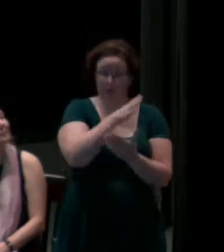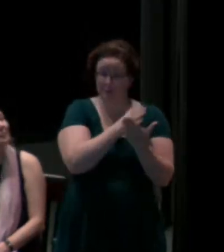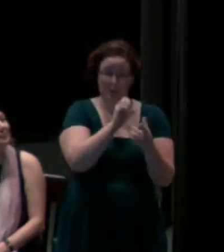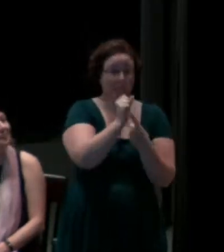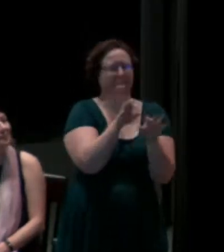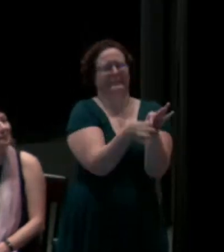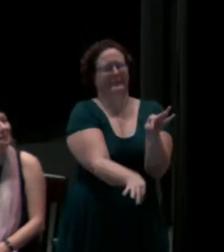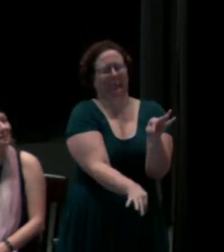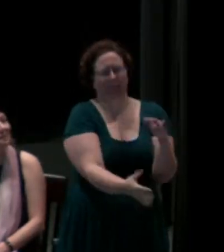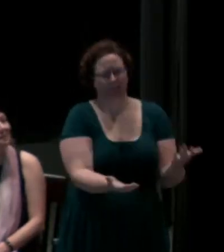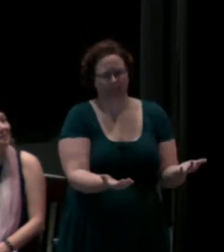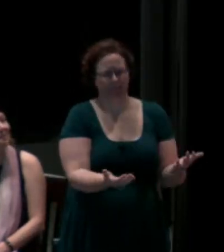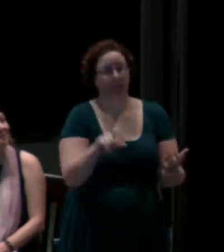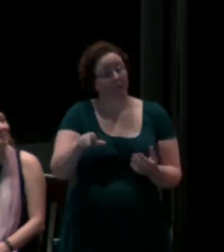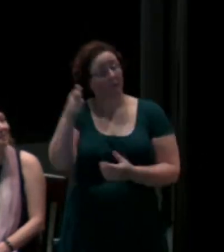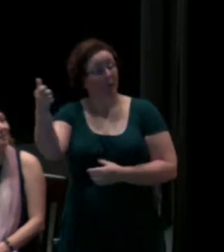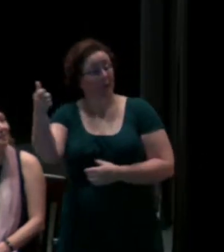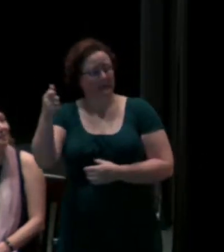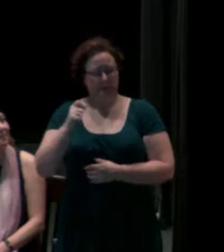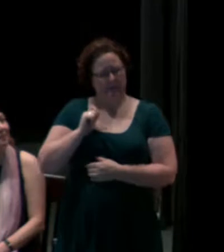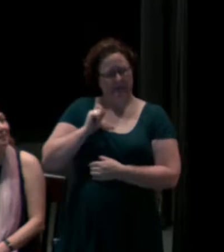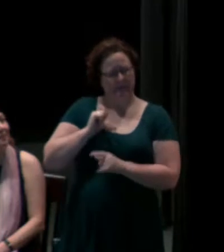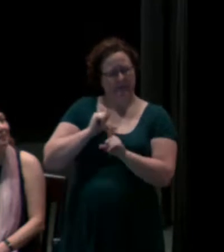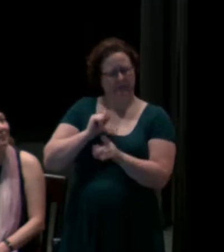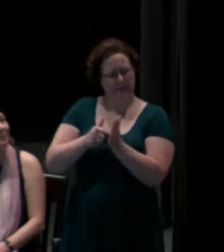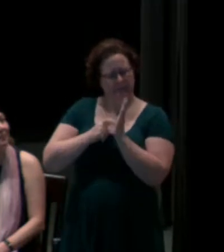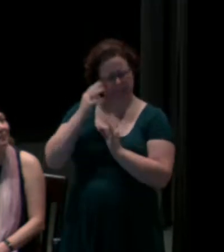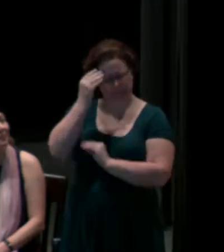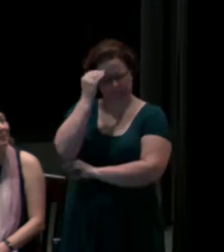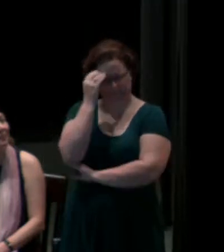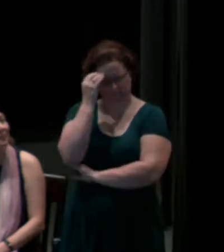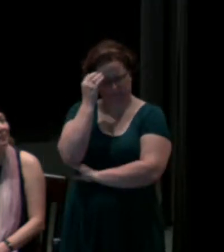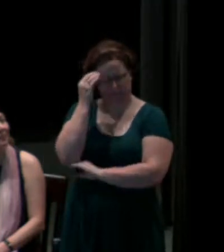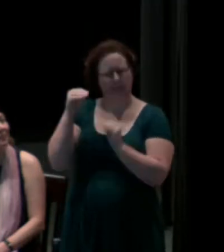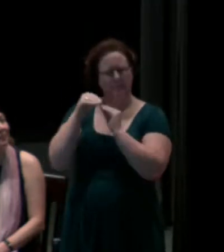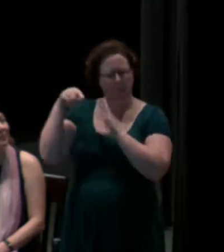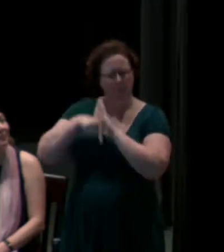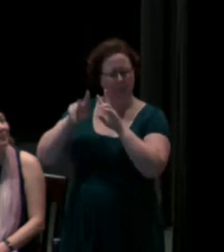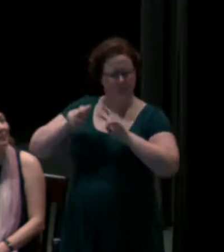be simple. In others, it will require you to think even more deeply.